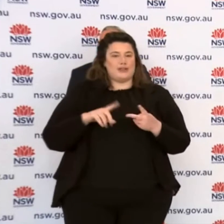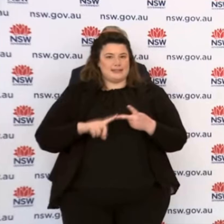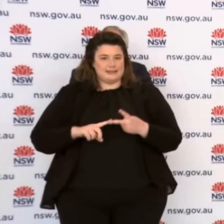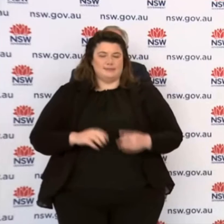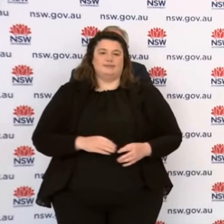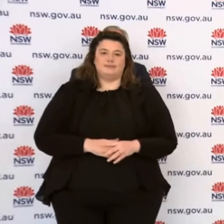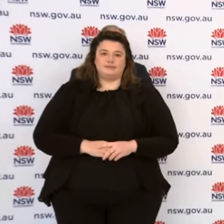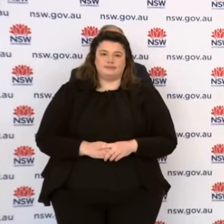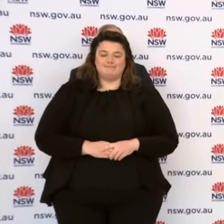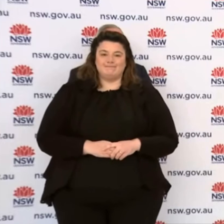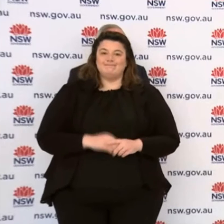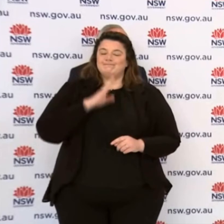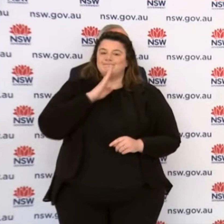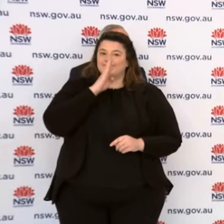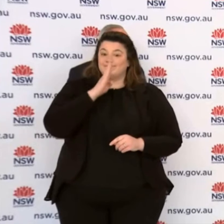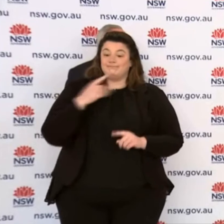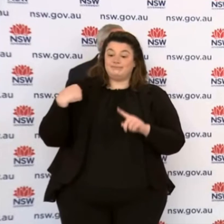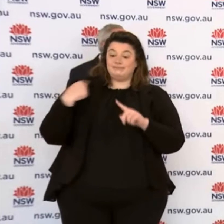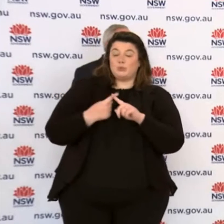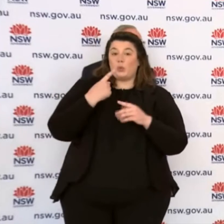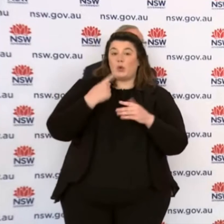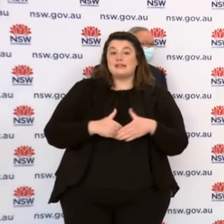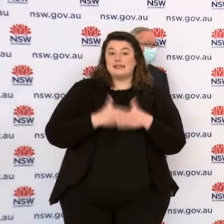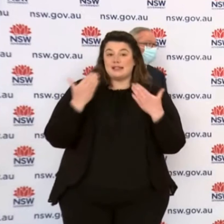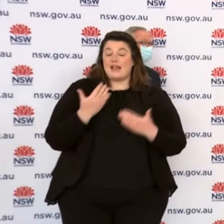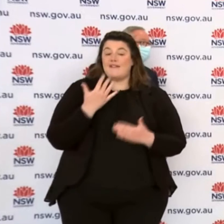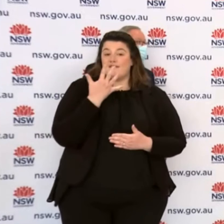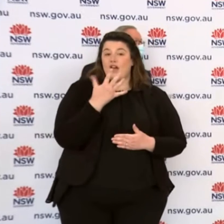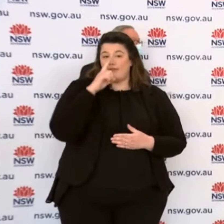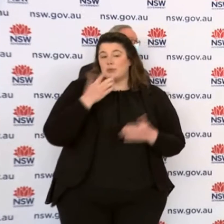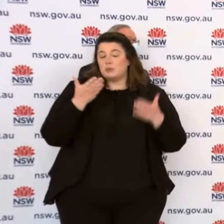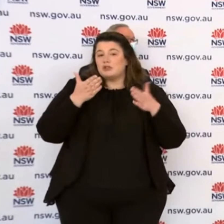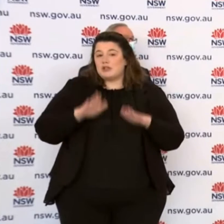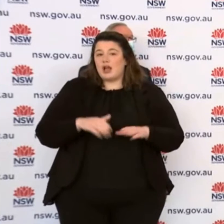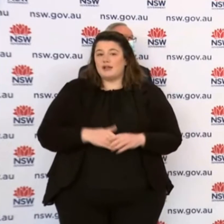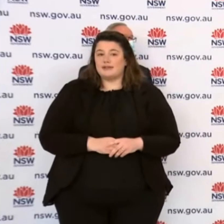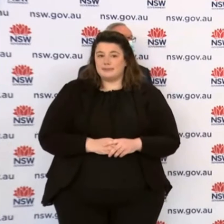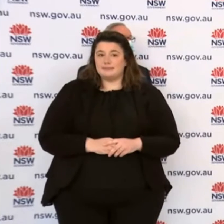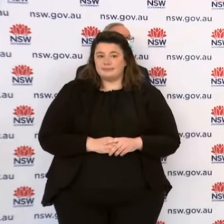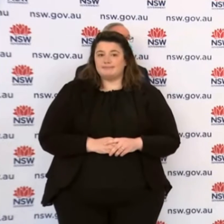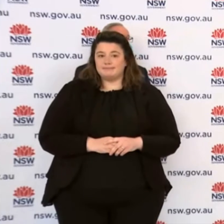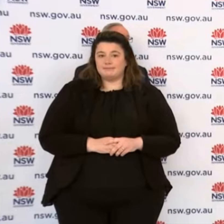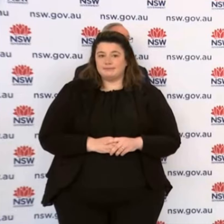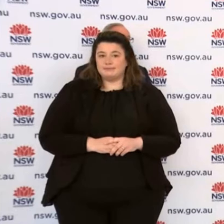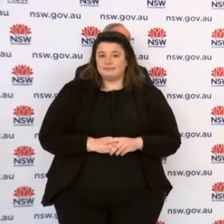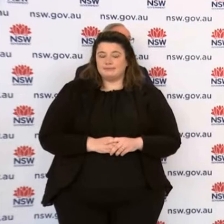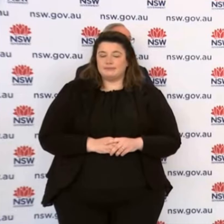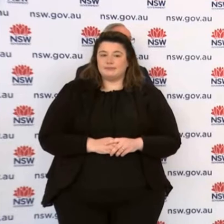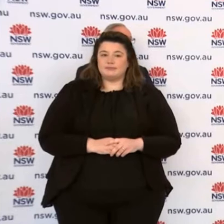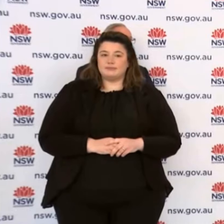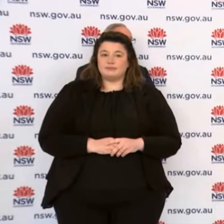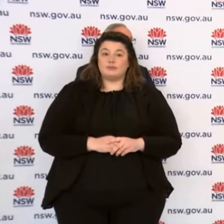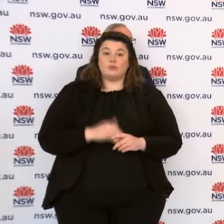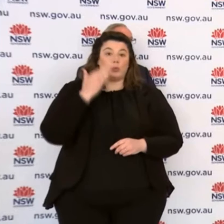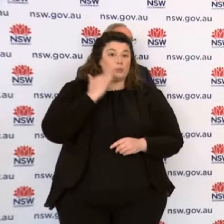Sadly, there have been 5 deaths since yesterday of people with COVID. A woman